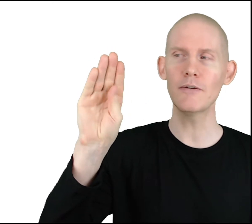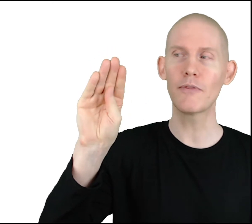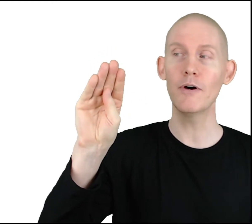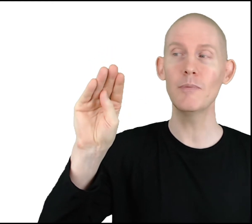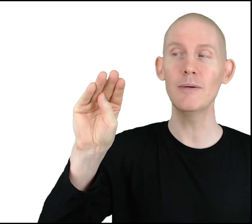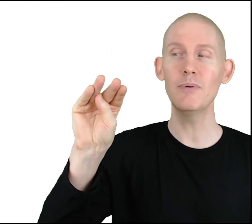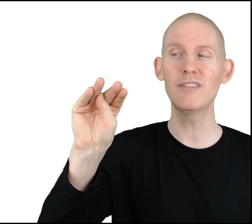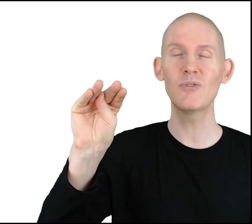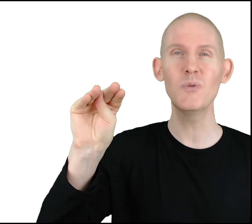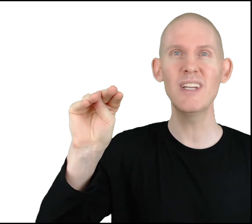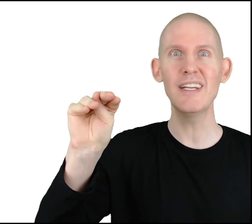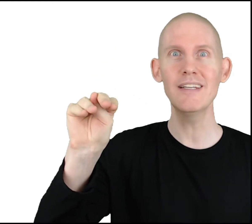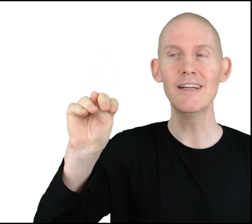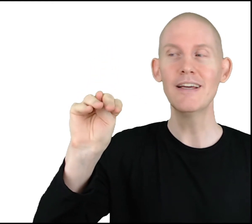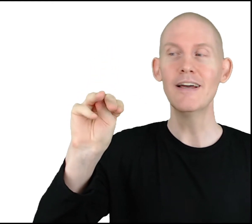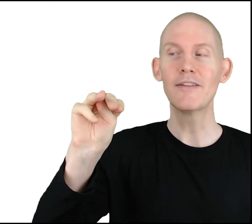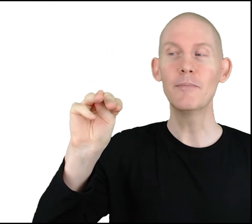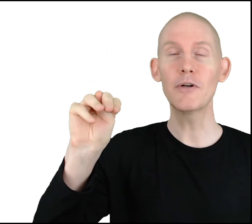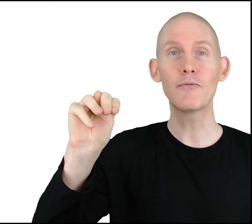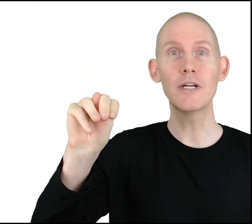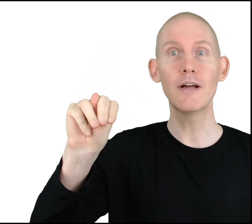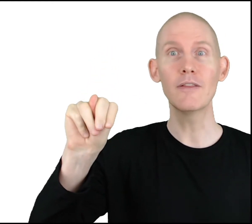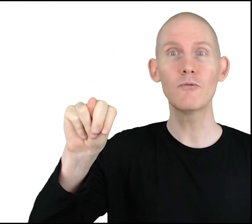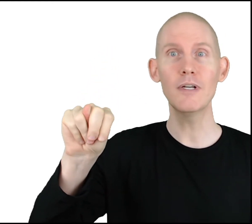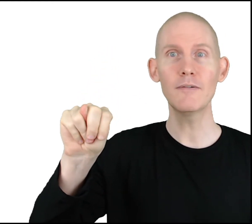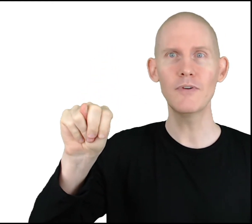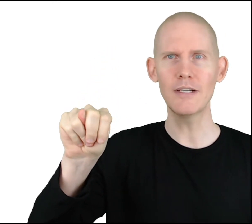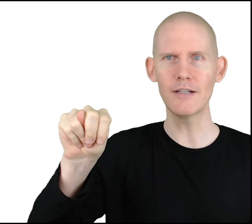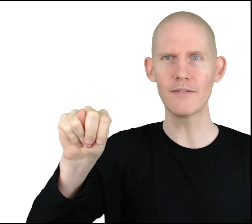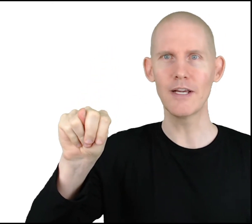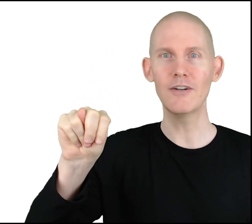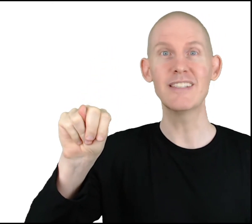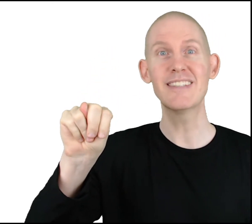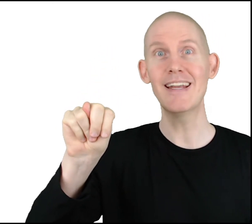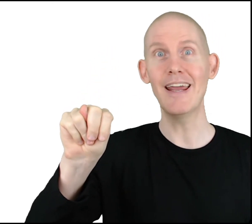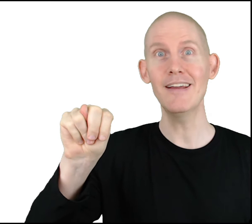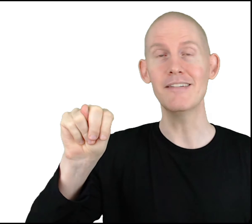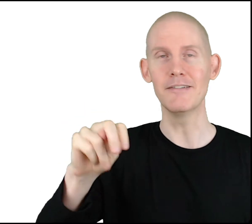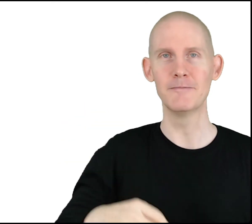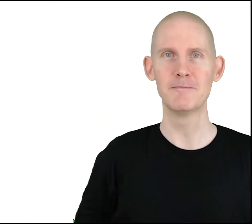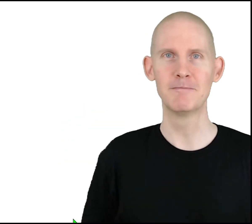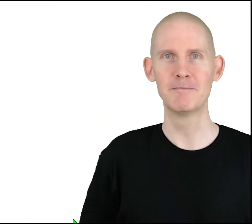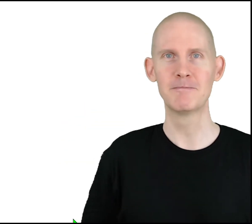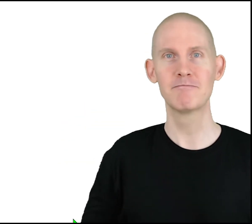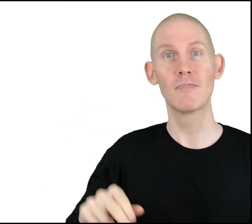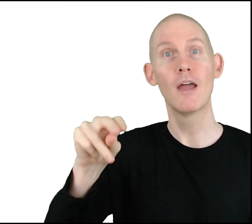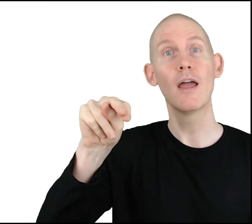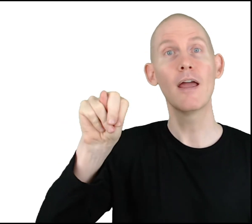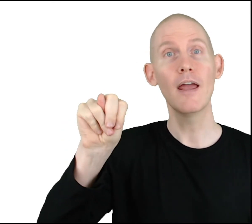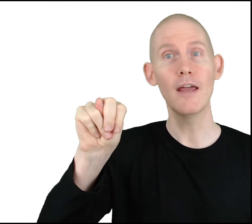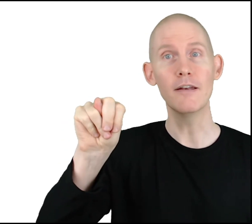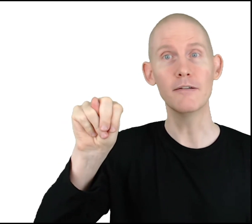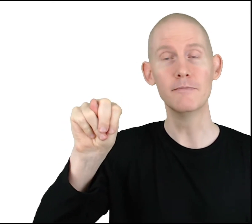thumb in between the middle finger and the ring finger. There is an N. N.